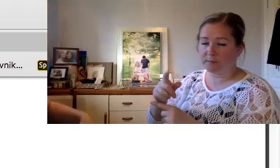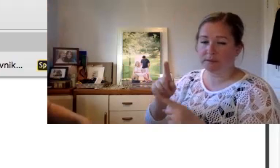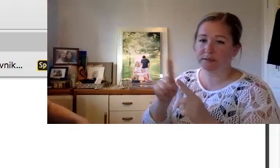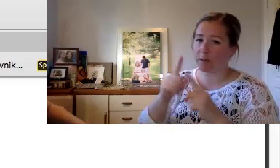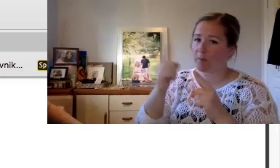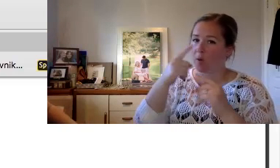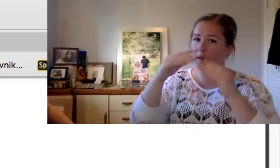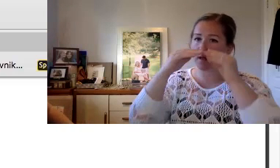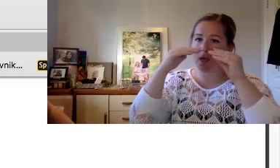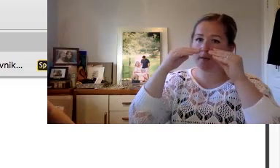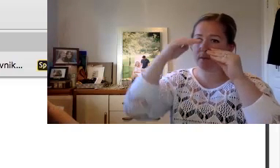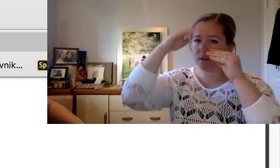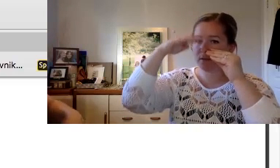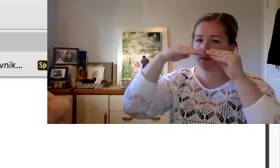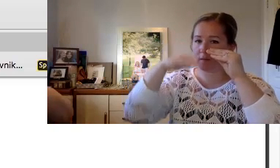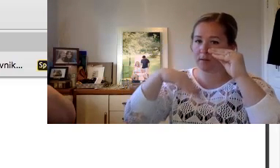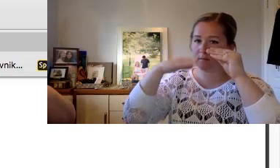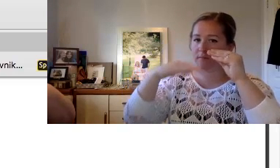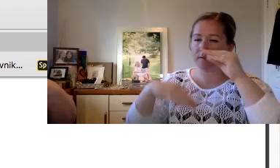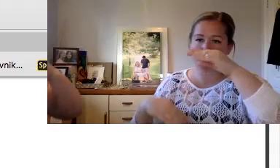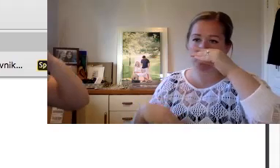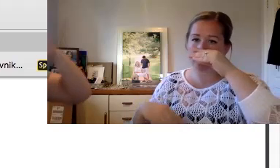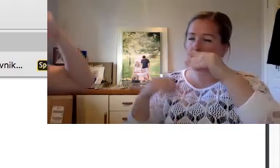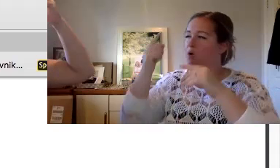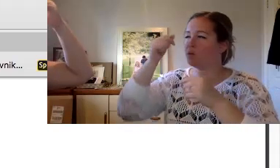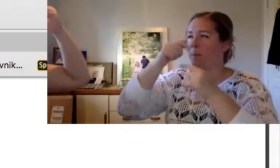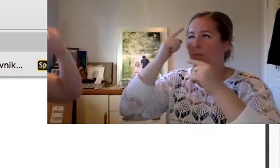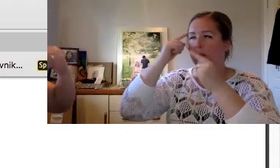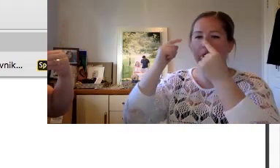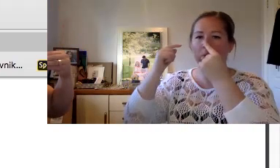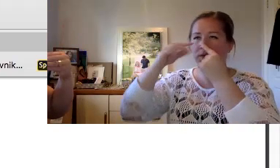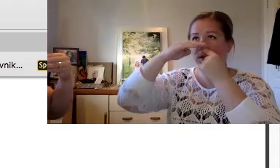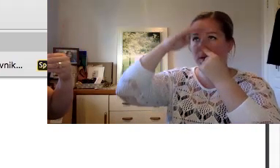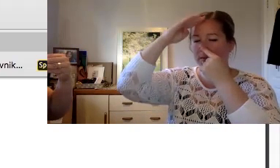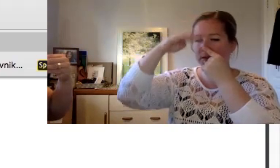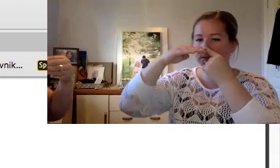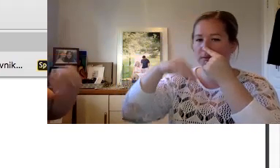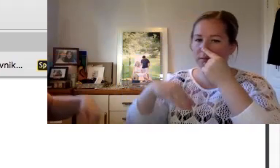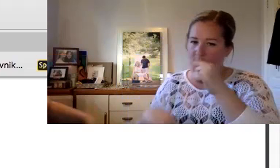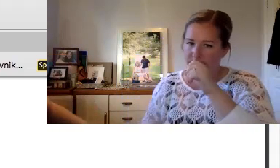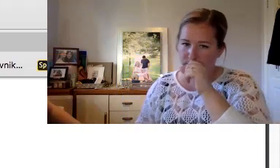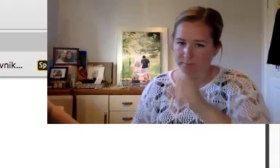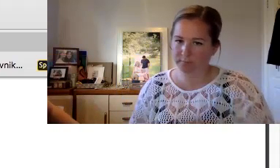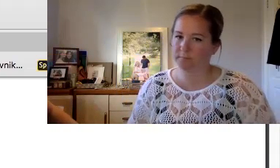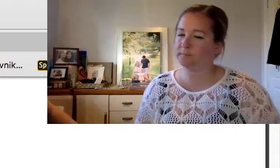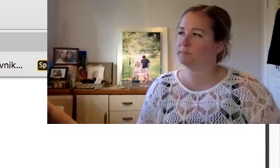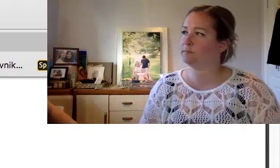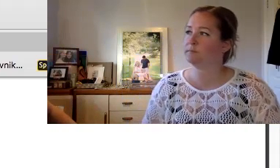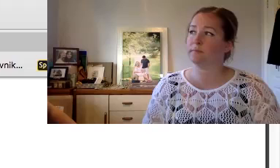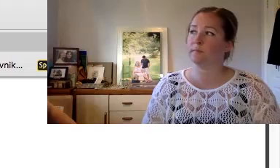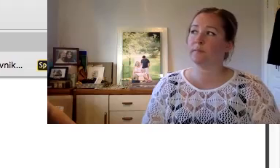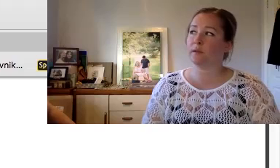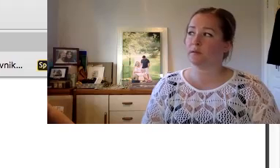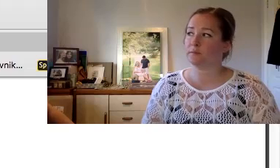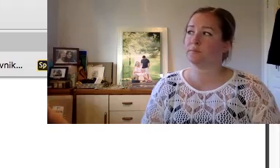see at the top, we said, always remember half of your face. The top face, above your nose, masculine, below the